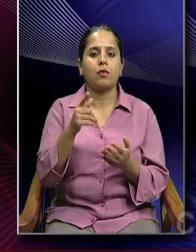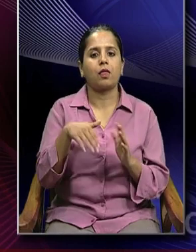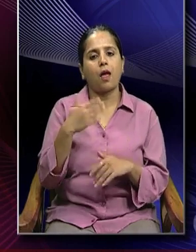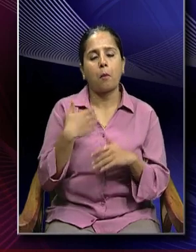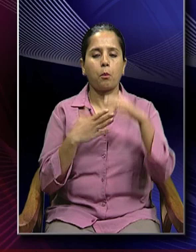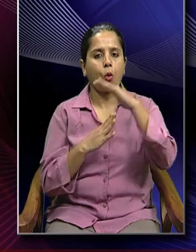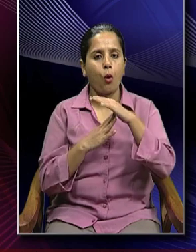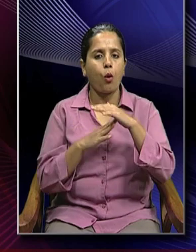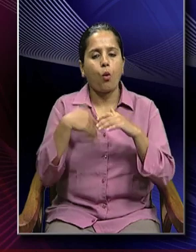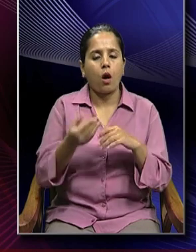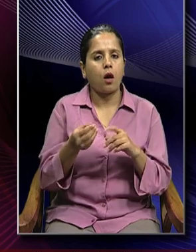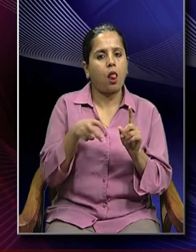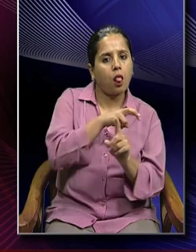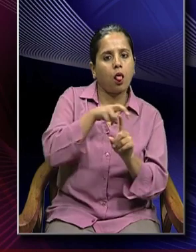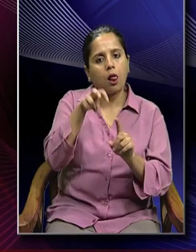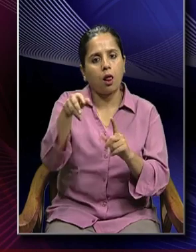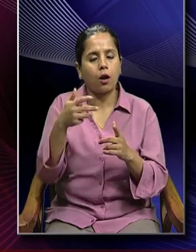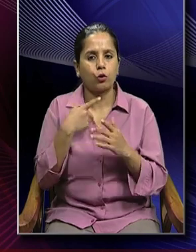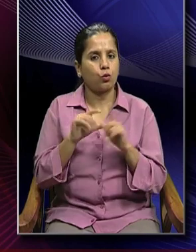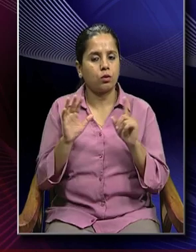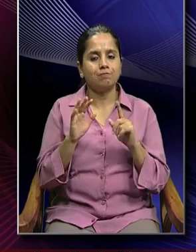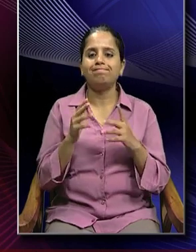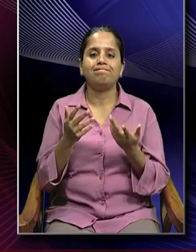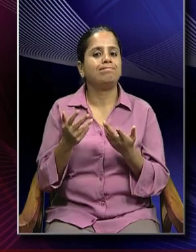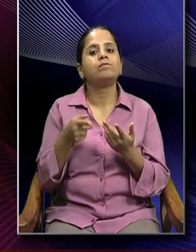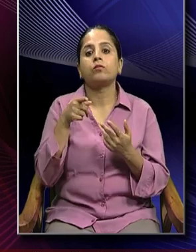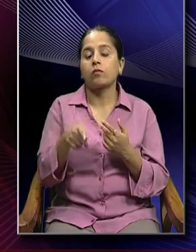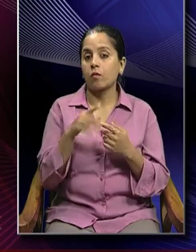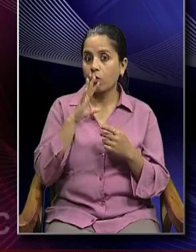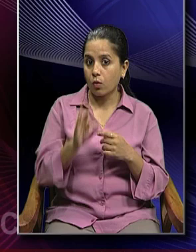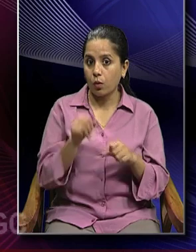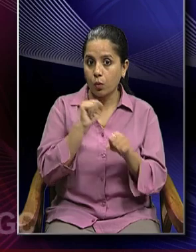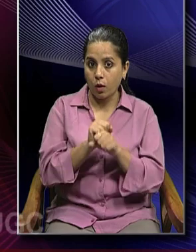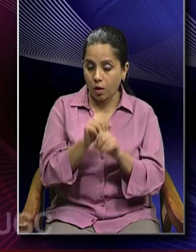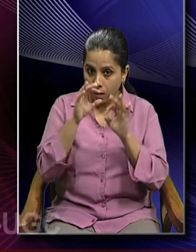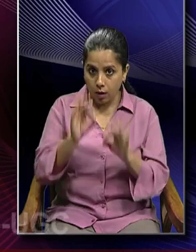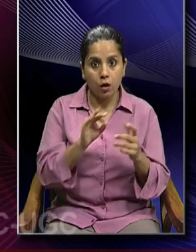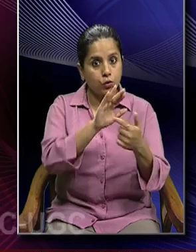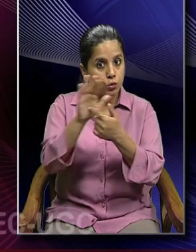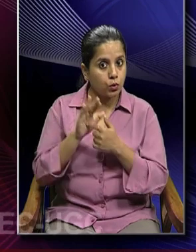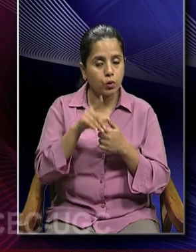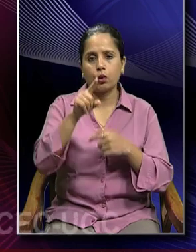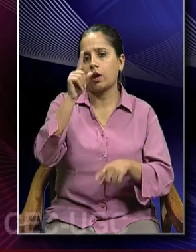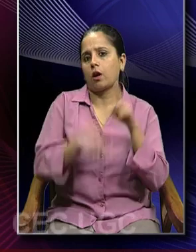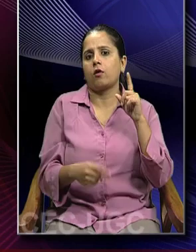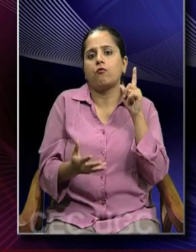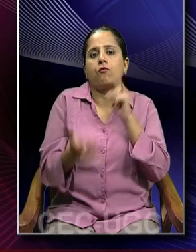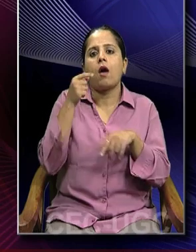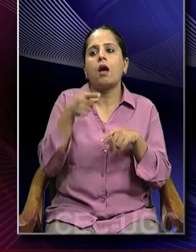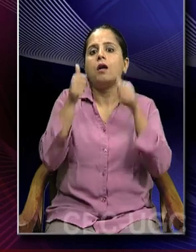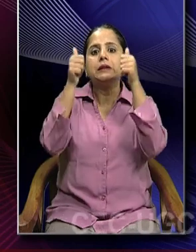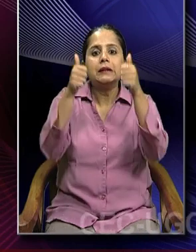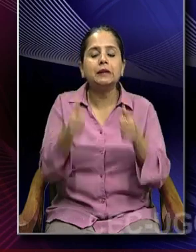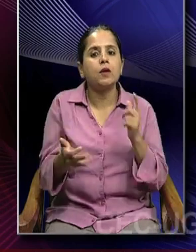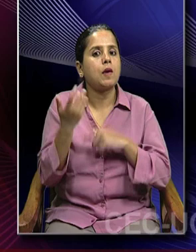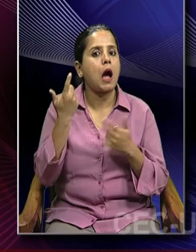that at operational level I won't do anything. Unless it is executed at operational level, you cannot find the desired results,